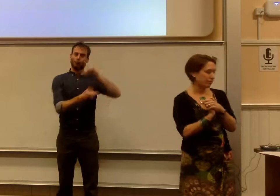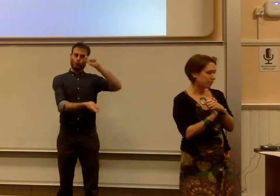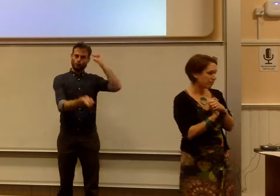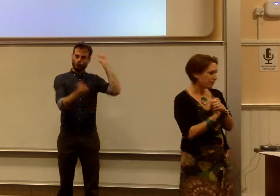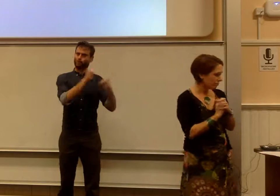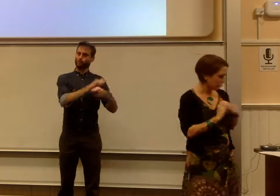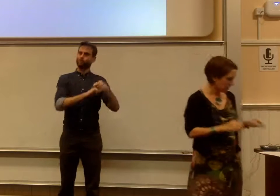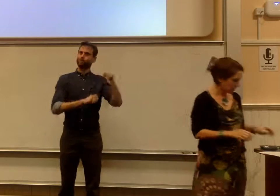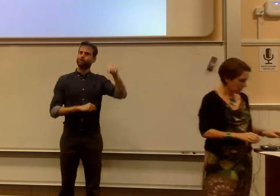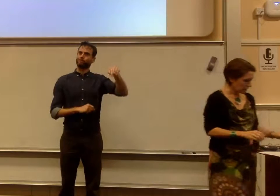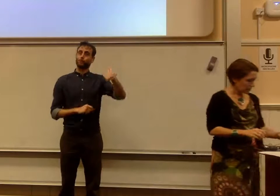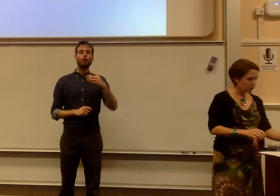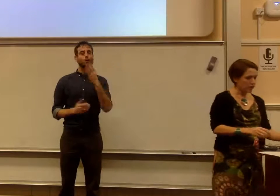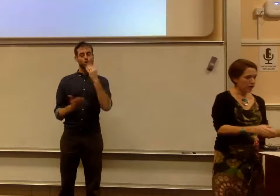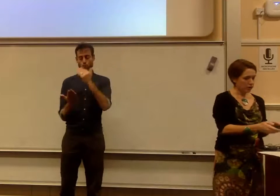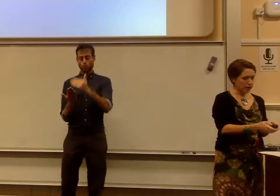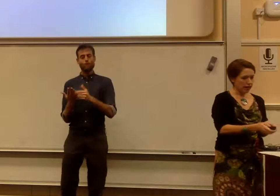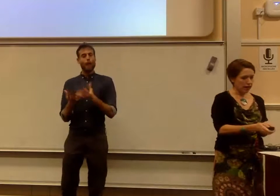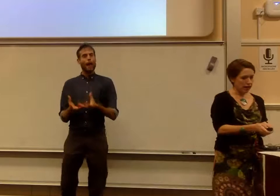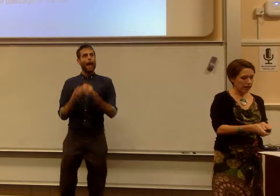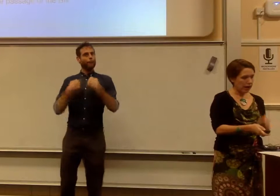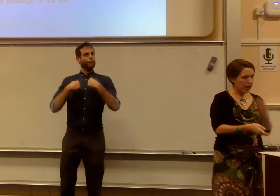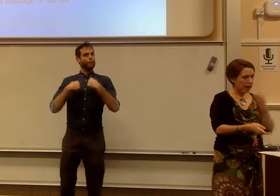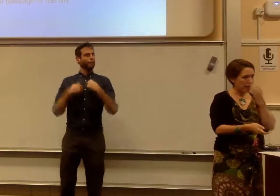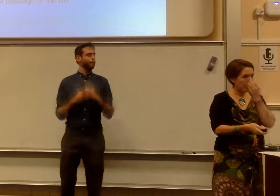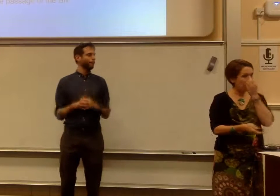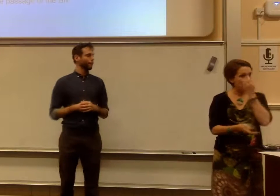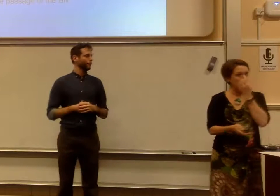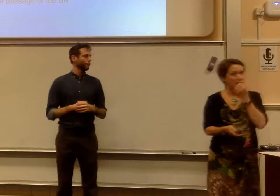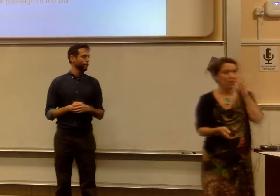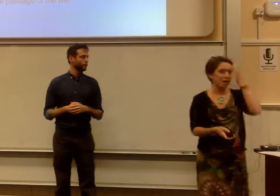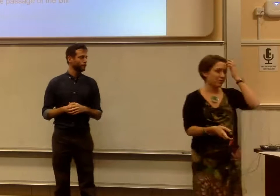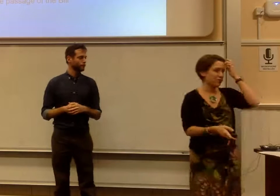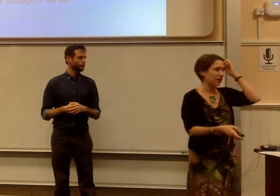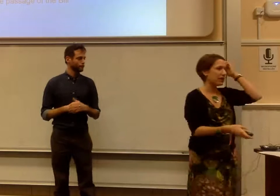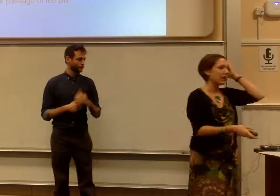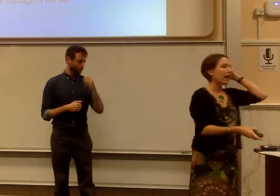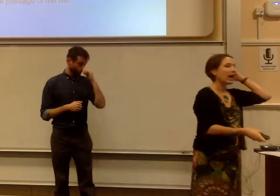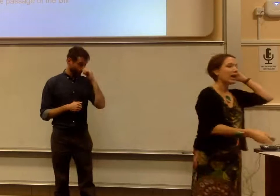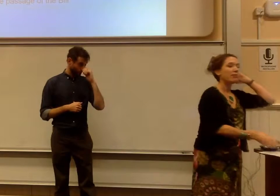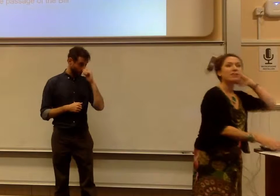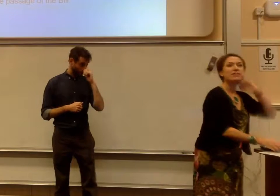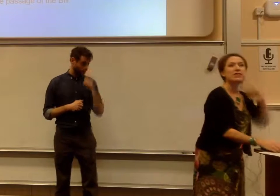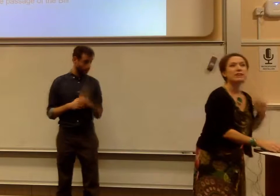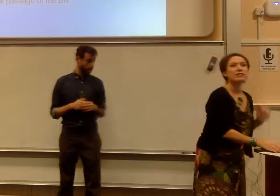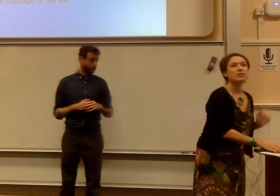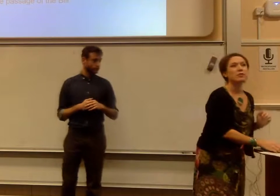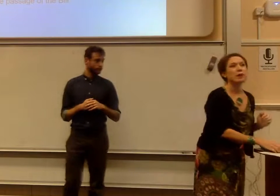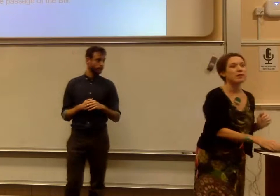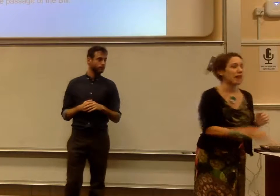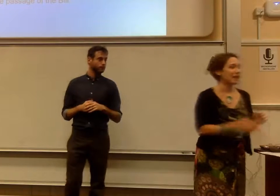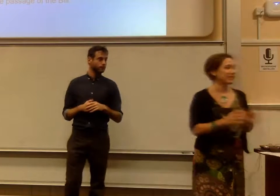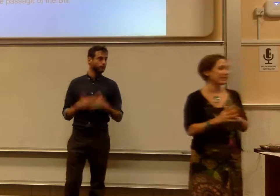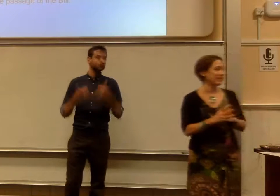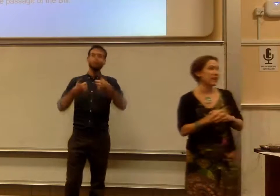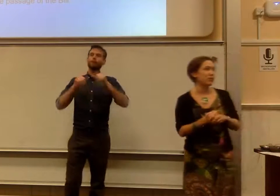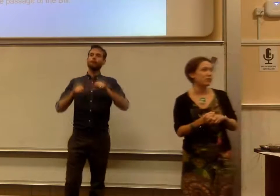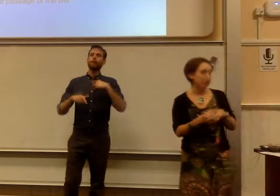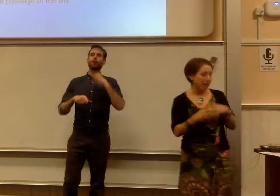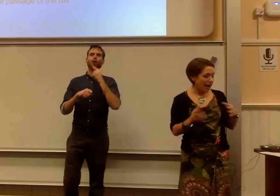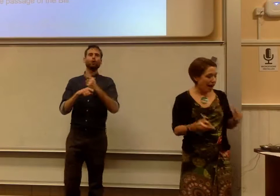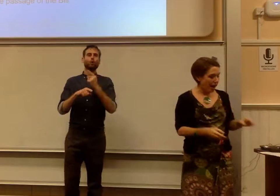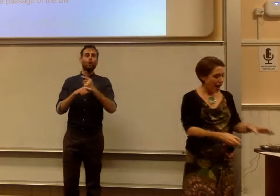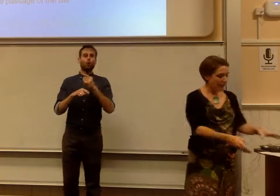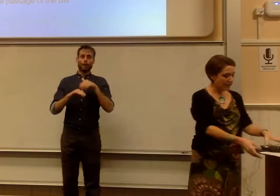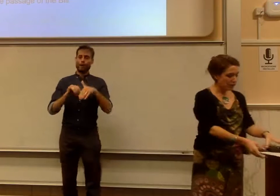do. So that's the background, really. I'm going to turn now to talk about the Act